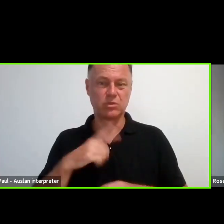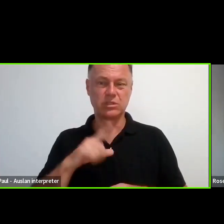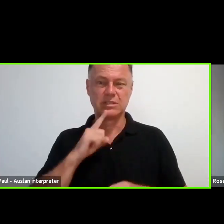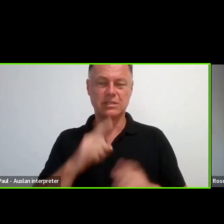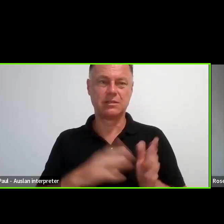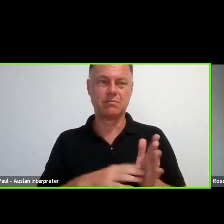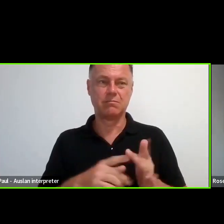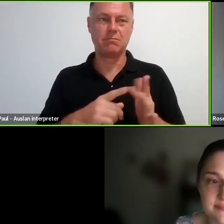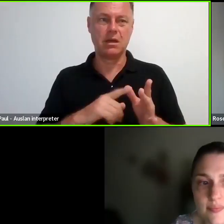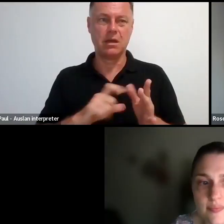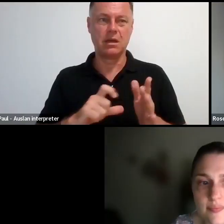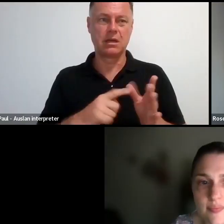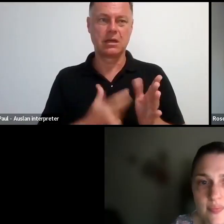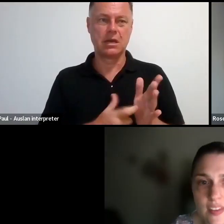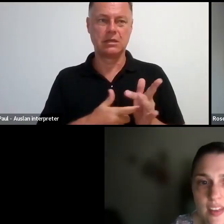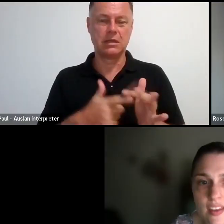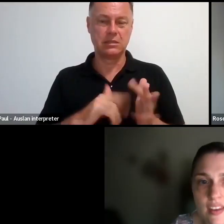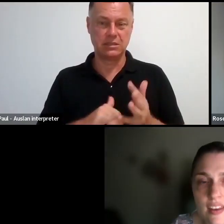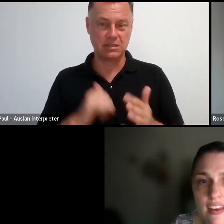myocarditis?